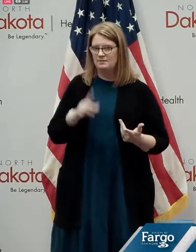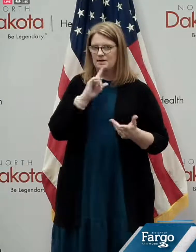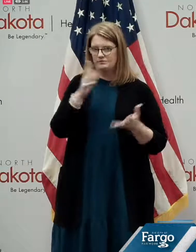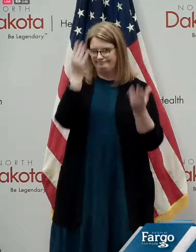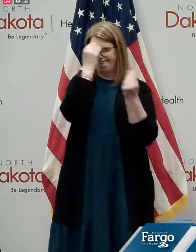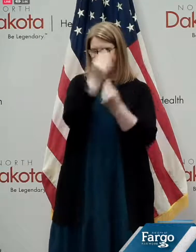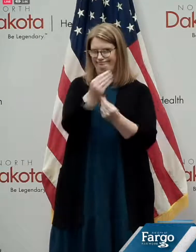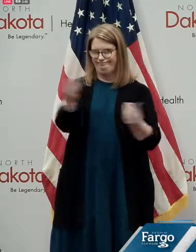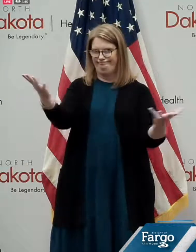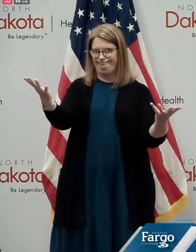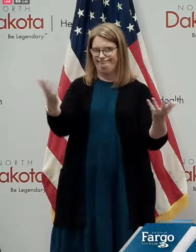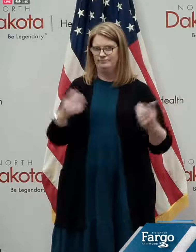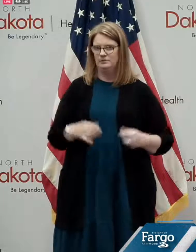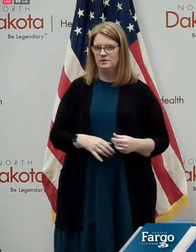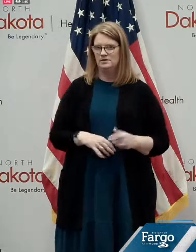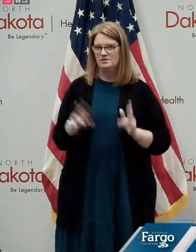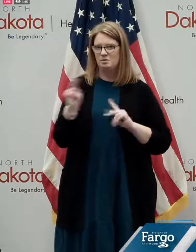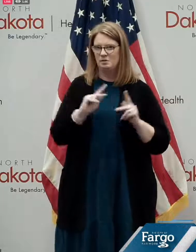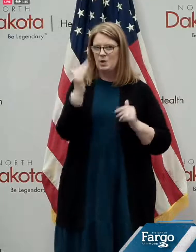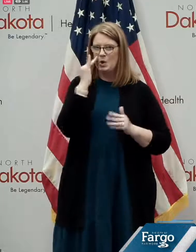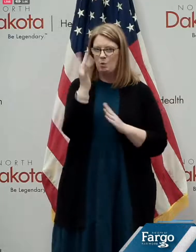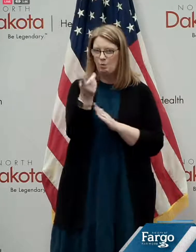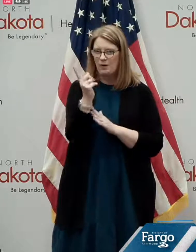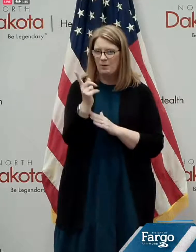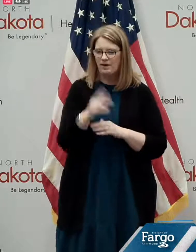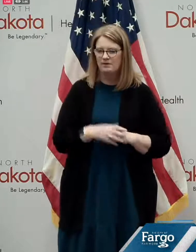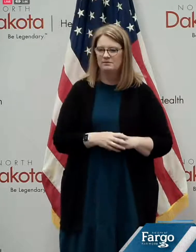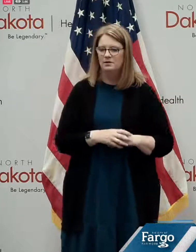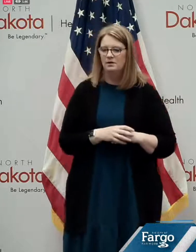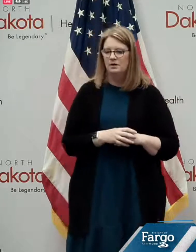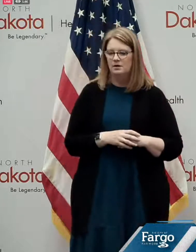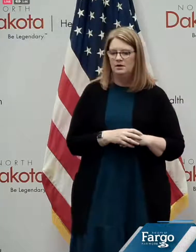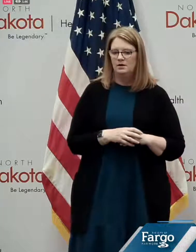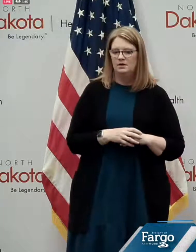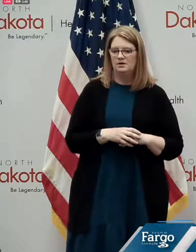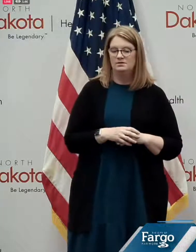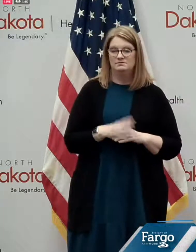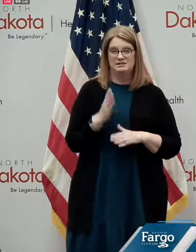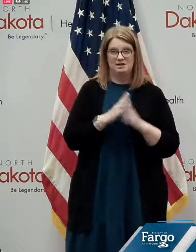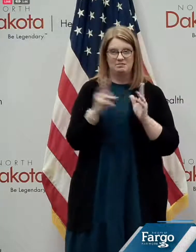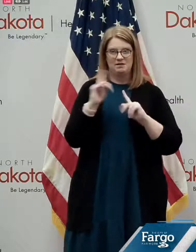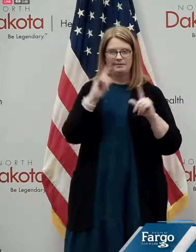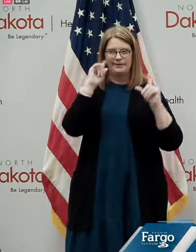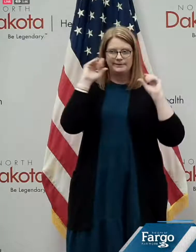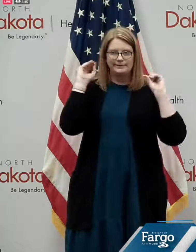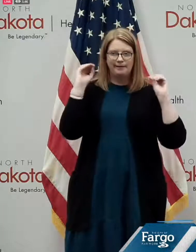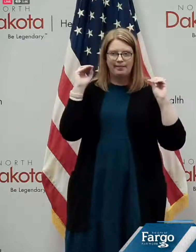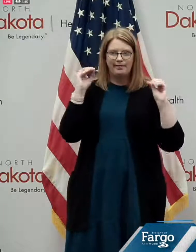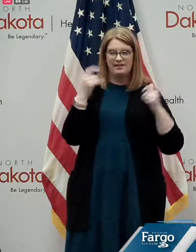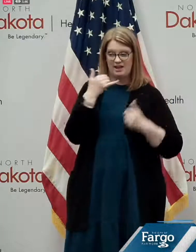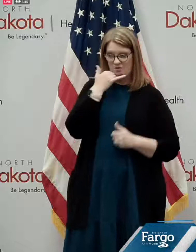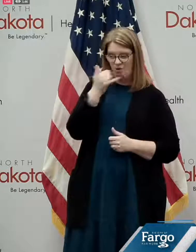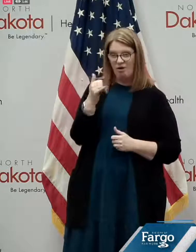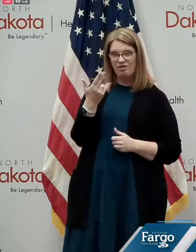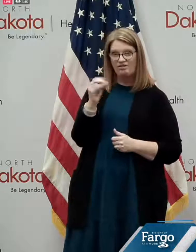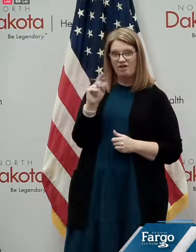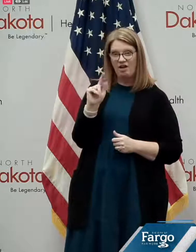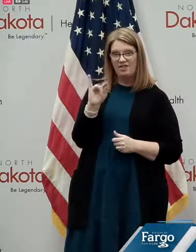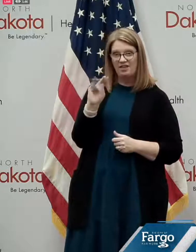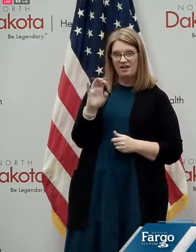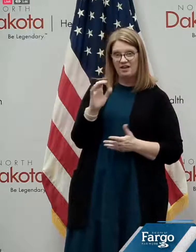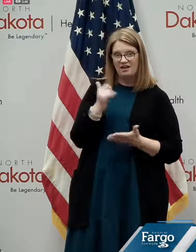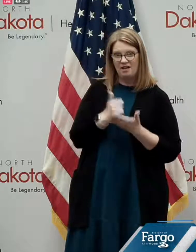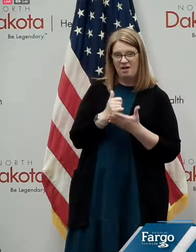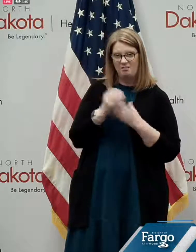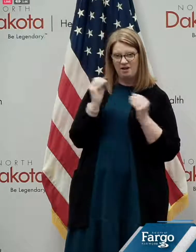that people would know. And as far as people never hearing or calling the hotline and not getting help, that's, again, I